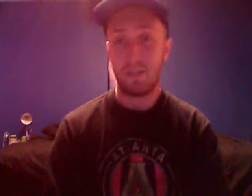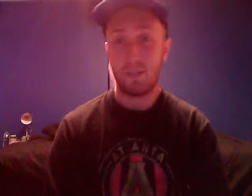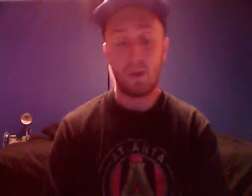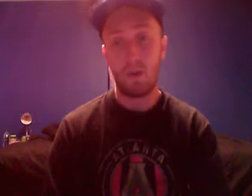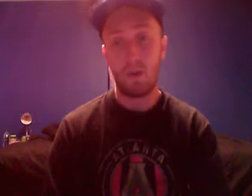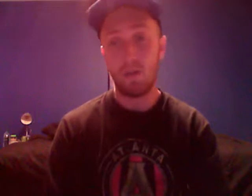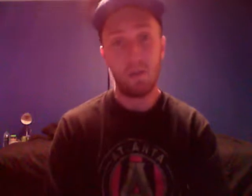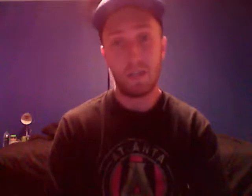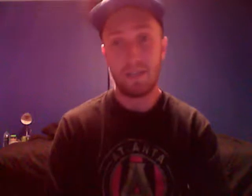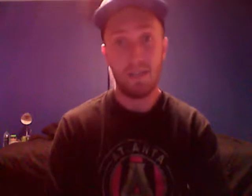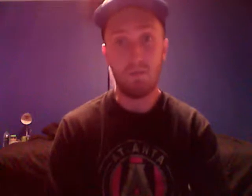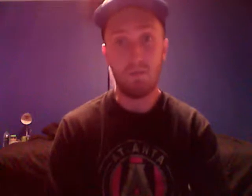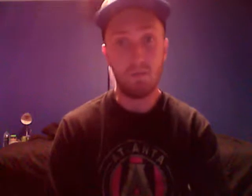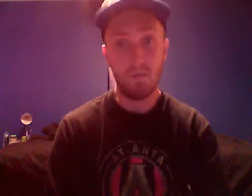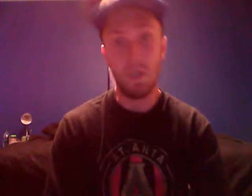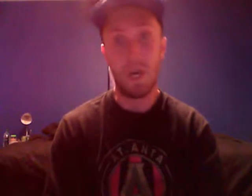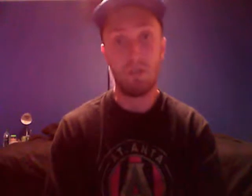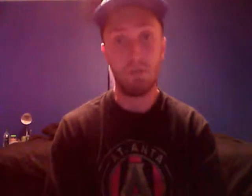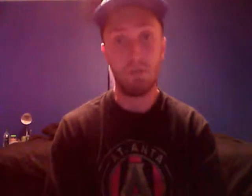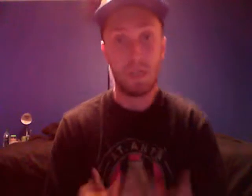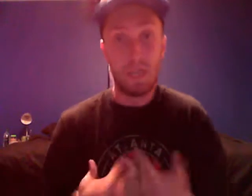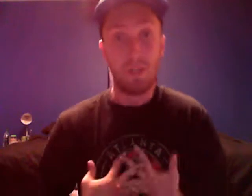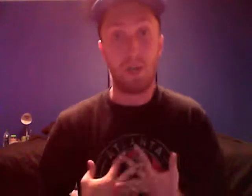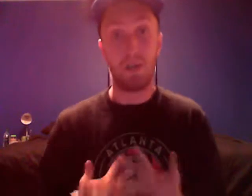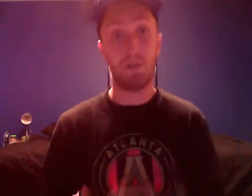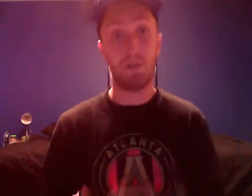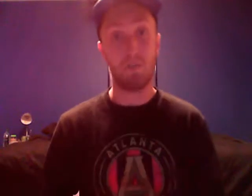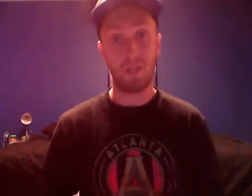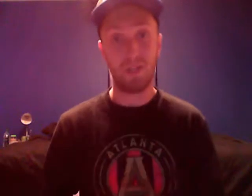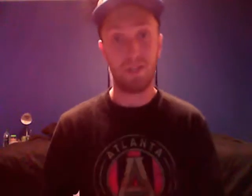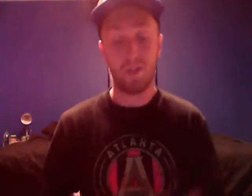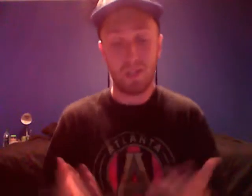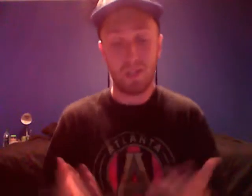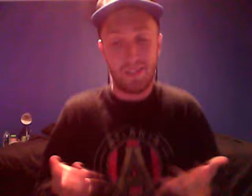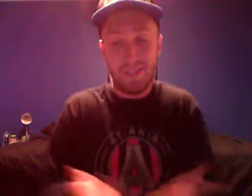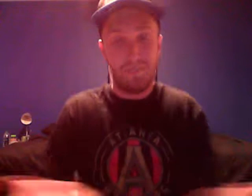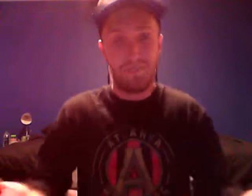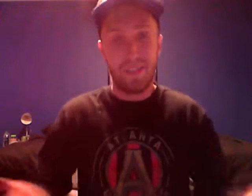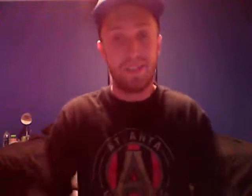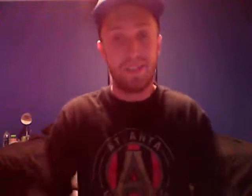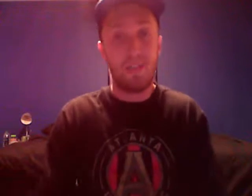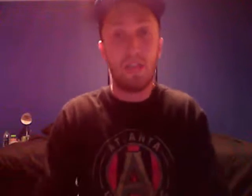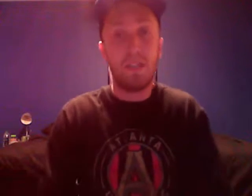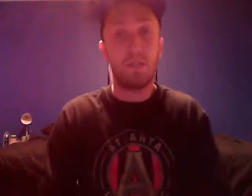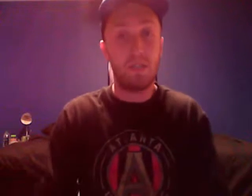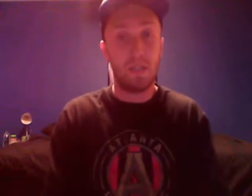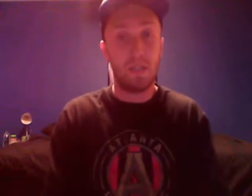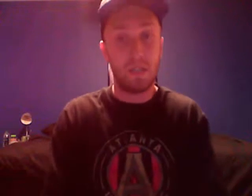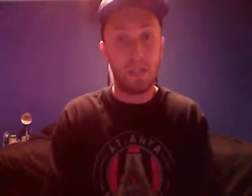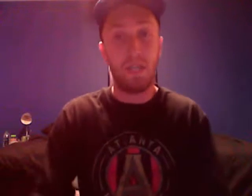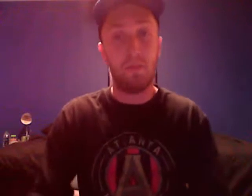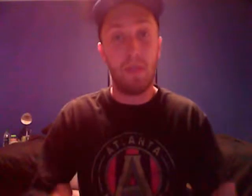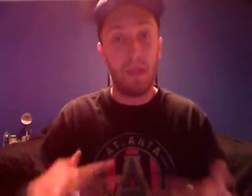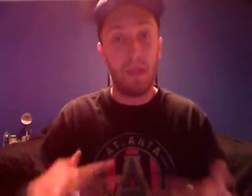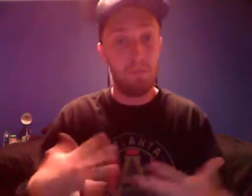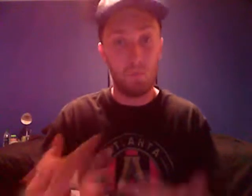just all in all, like I said, not the Atlanta United that I've been watching. It's just not nearly the team that we've